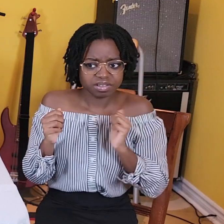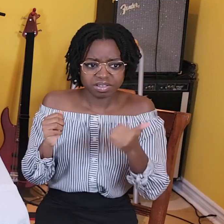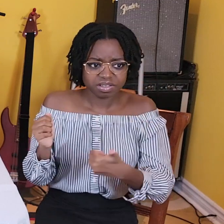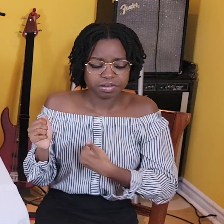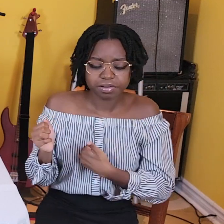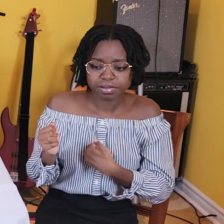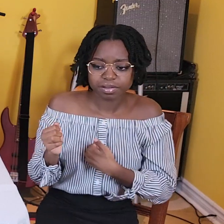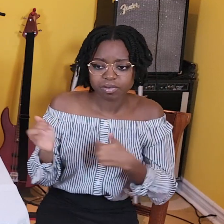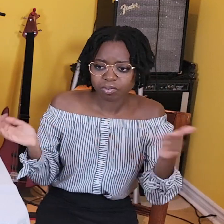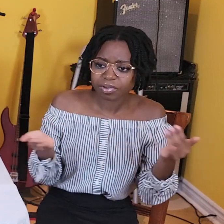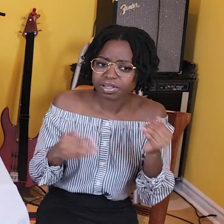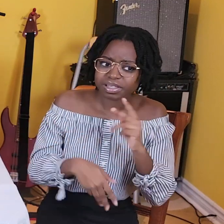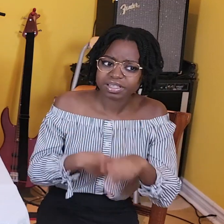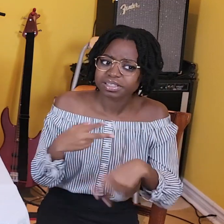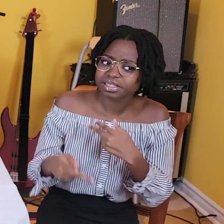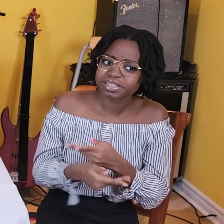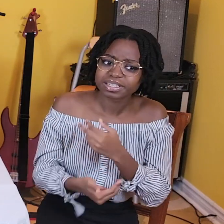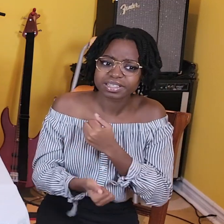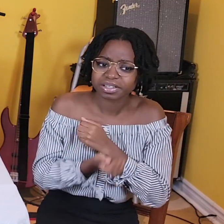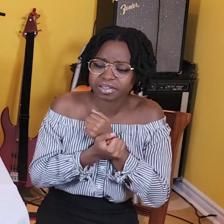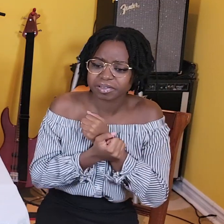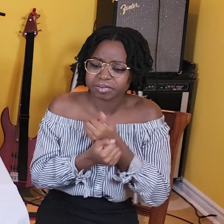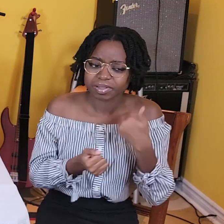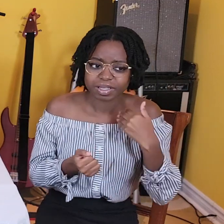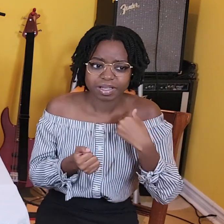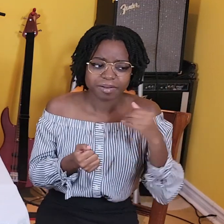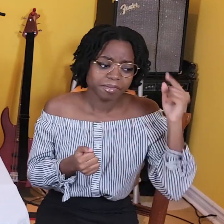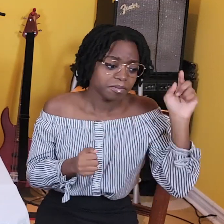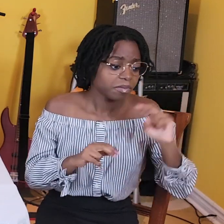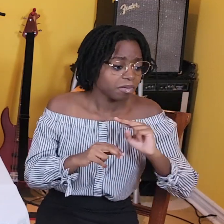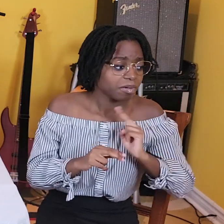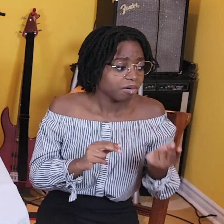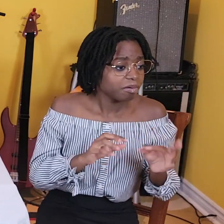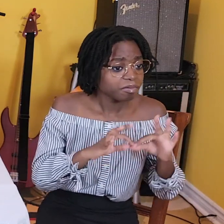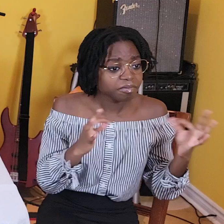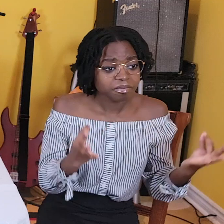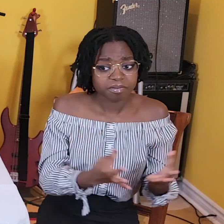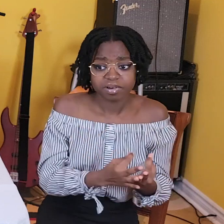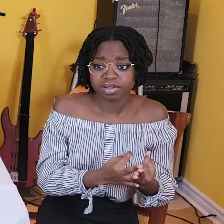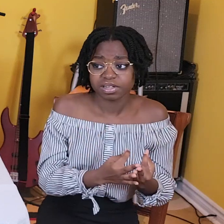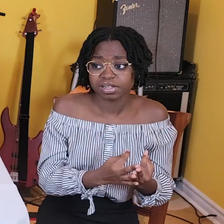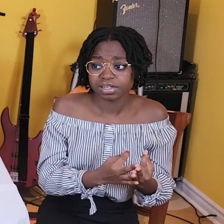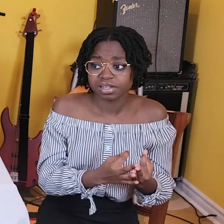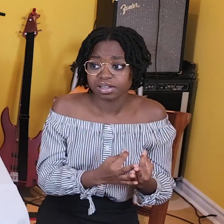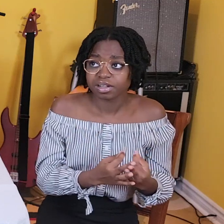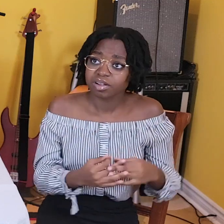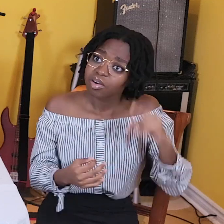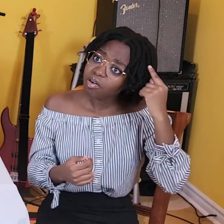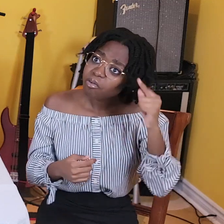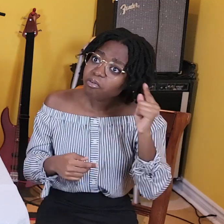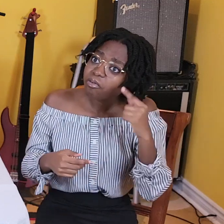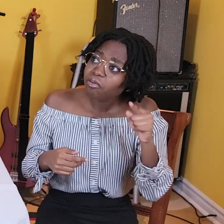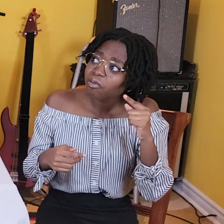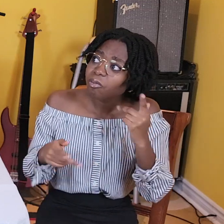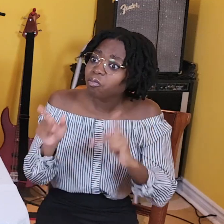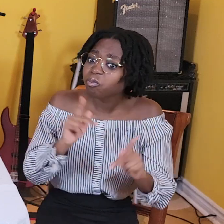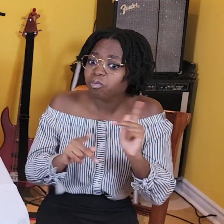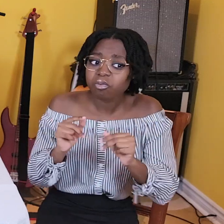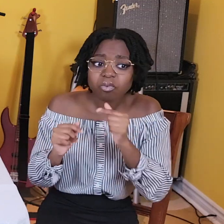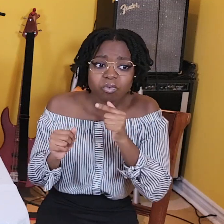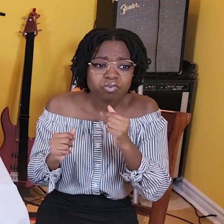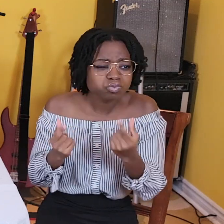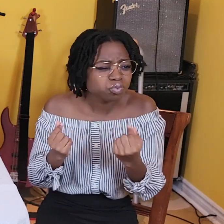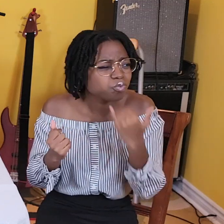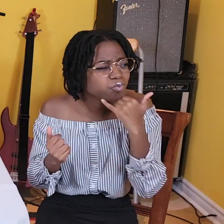have? What love do we have for our family? For those who have wronged us,